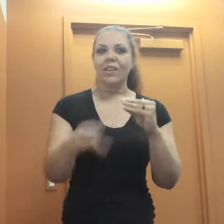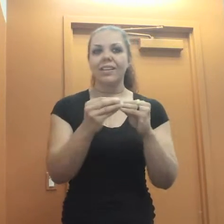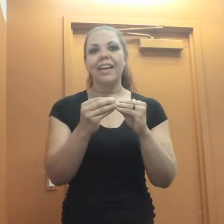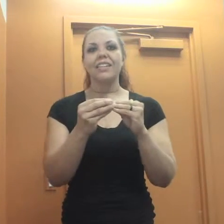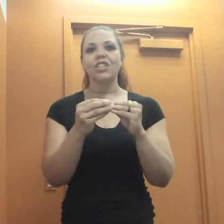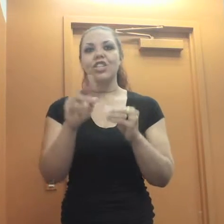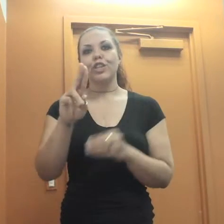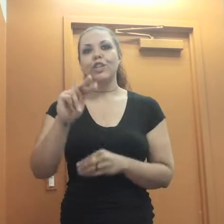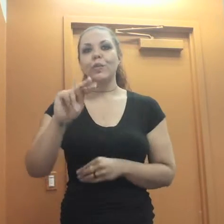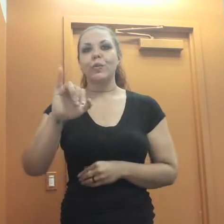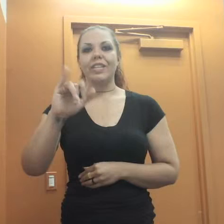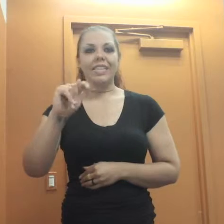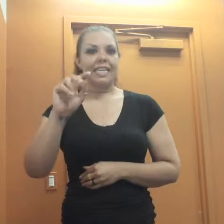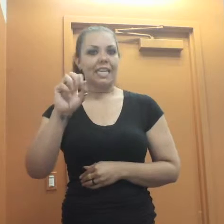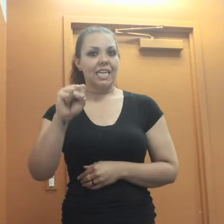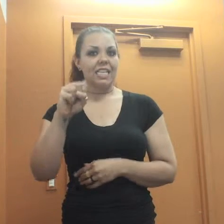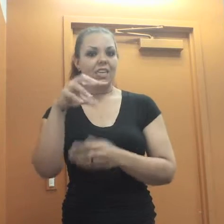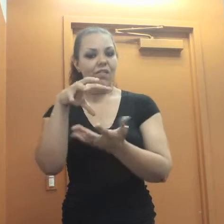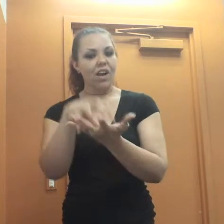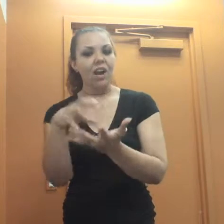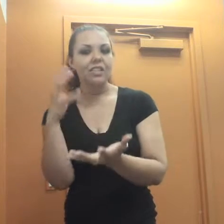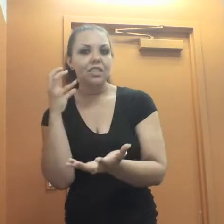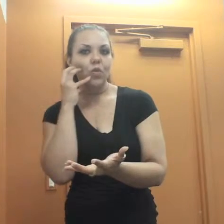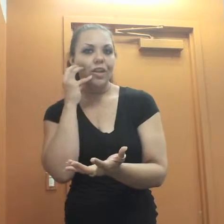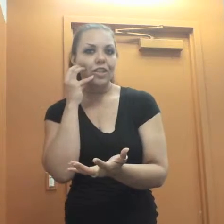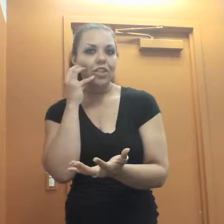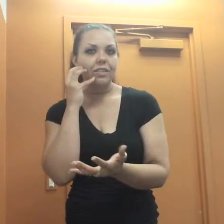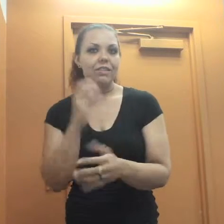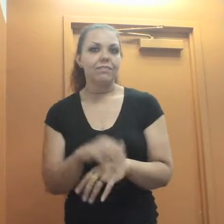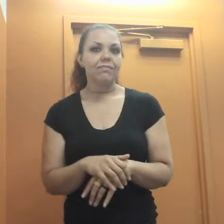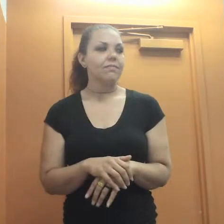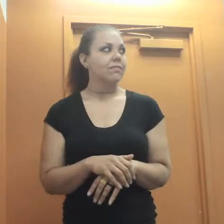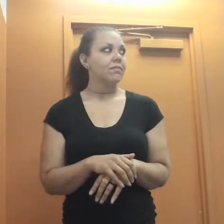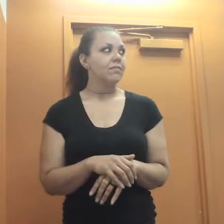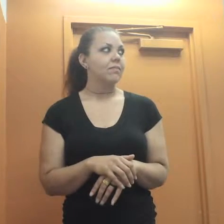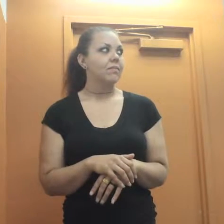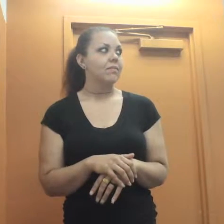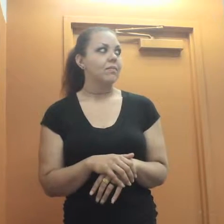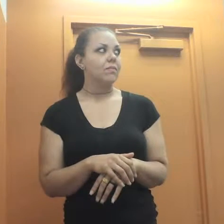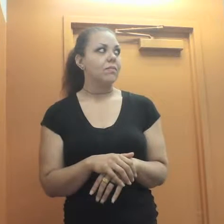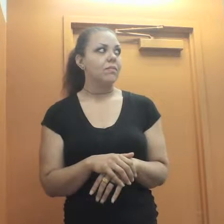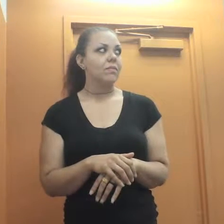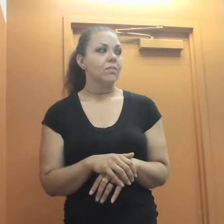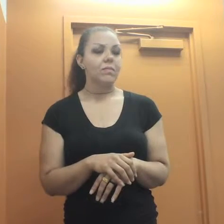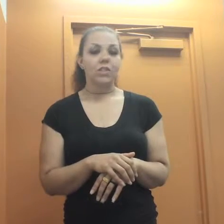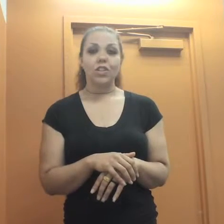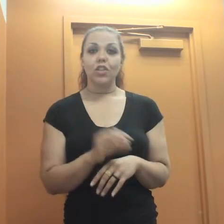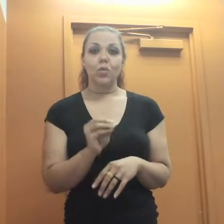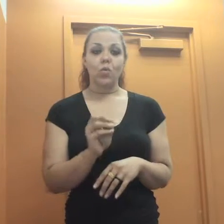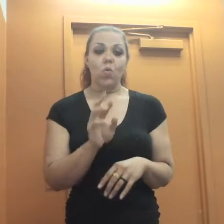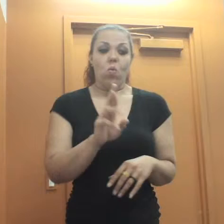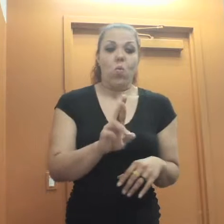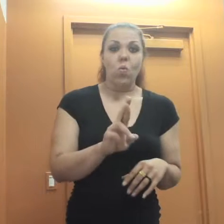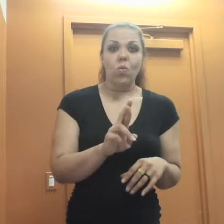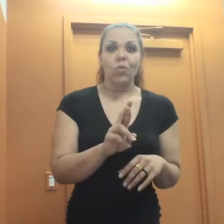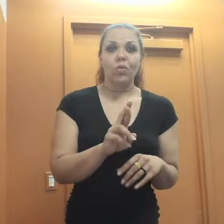to any of the substances in the equilibrium constant expression, nor do we include any units on the value for K